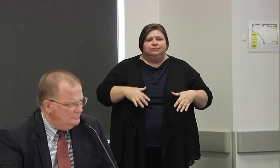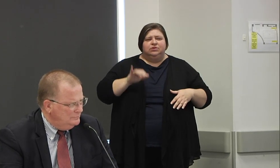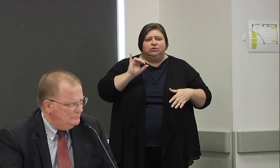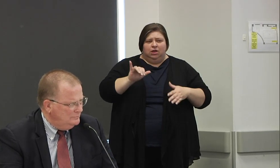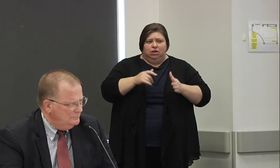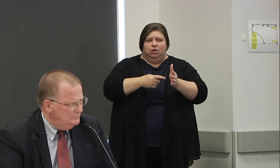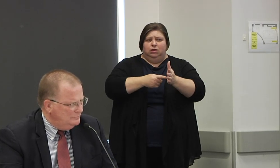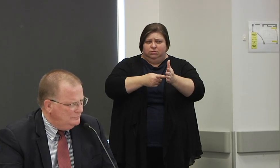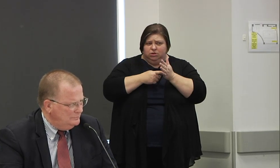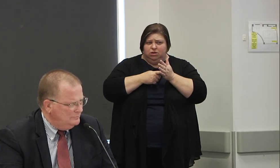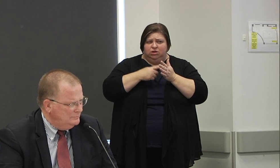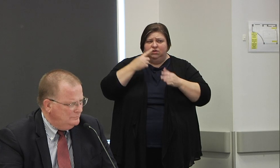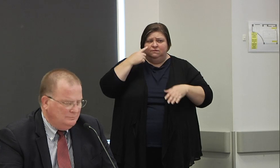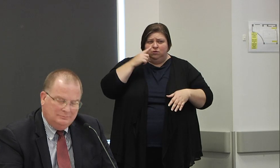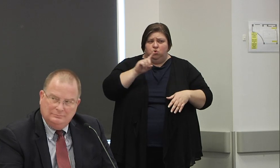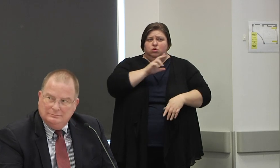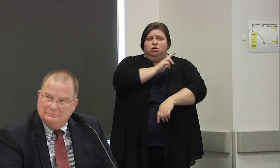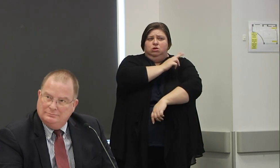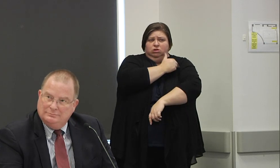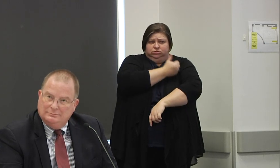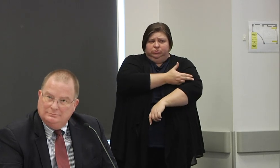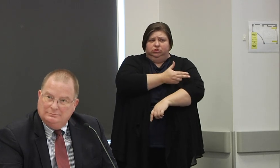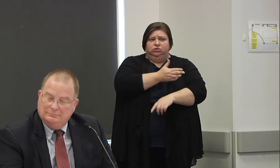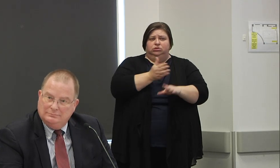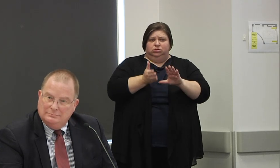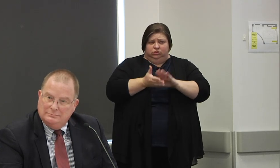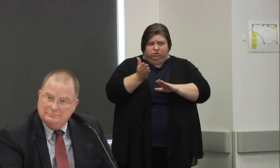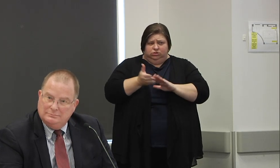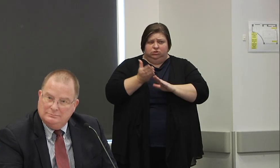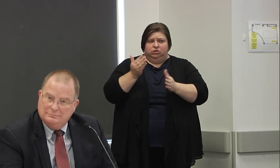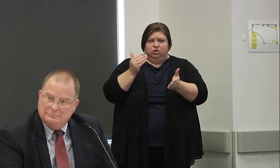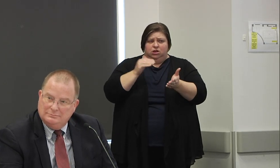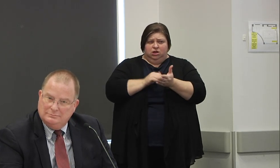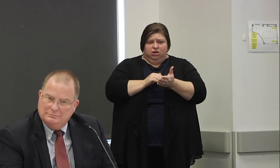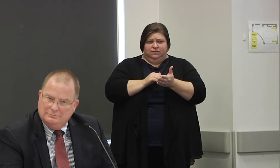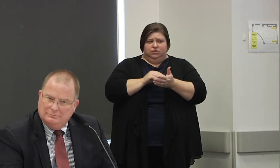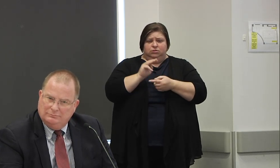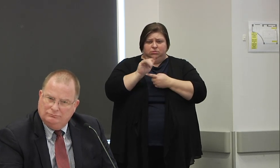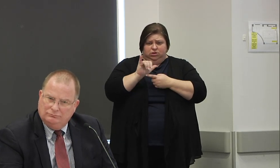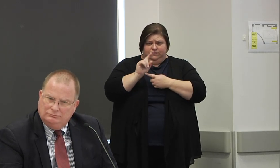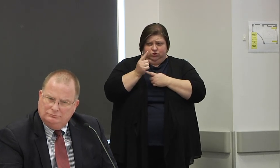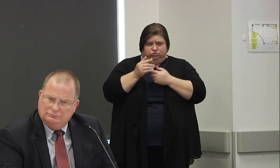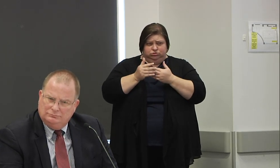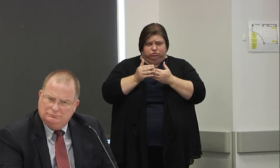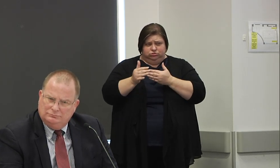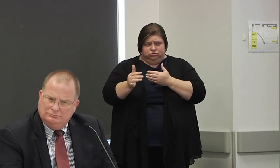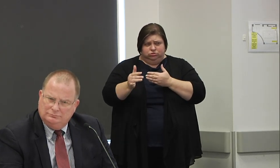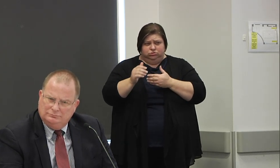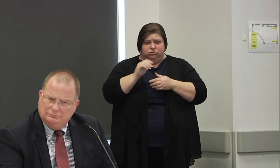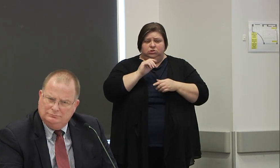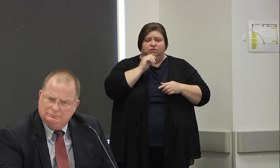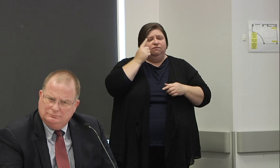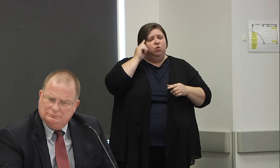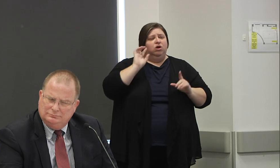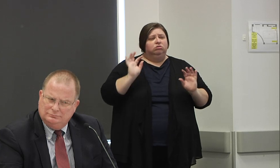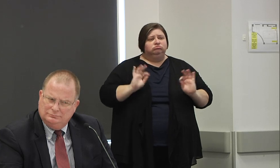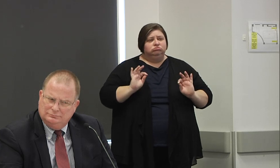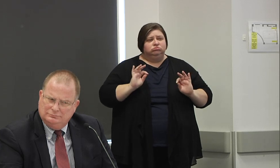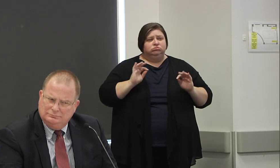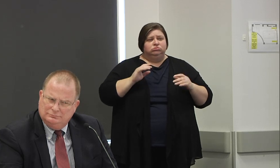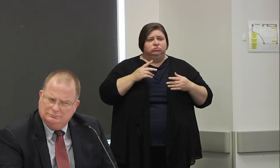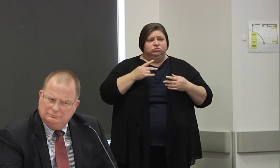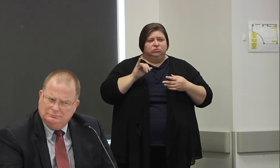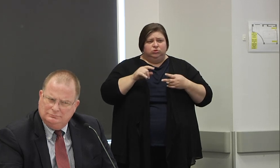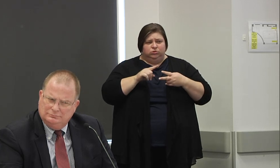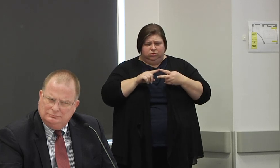hospitals up and going again as of May 1st and as part of this plan. So a two-part question. Can you explain